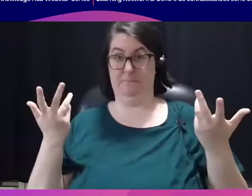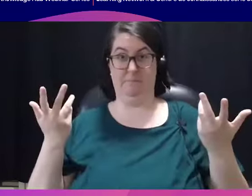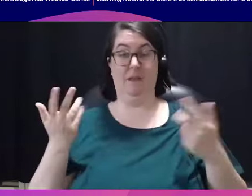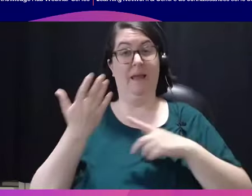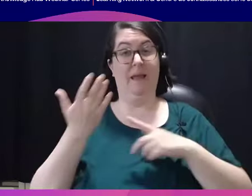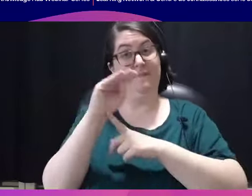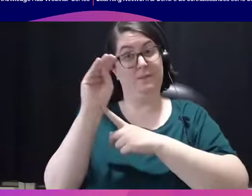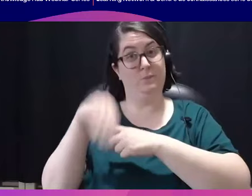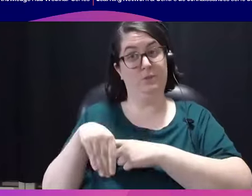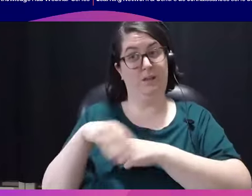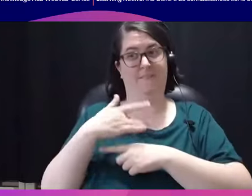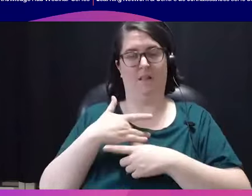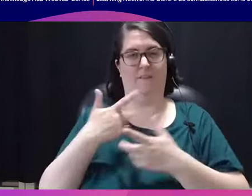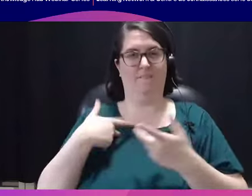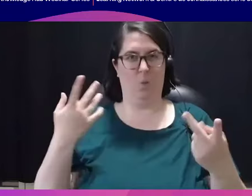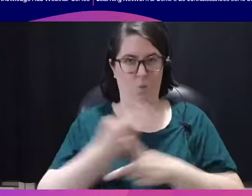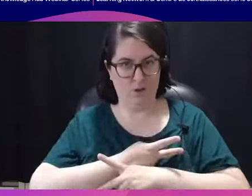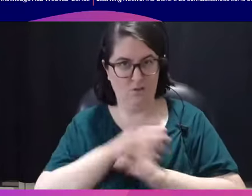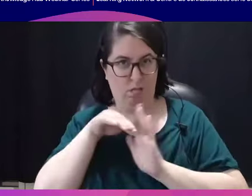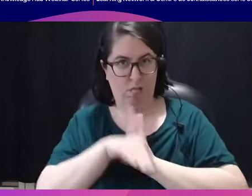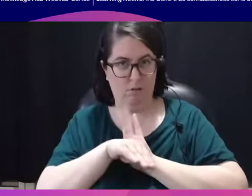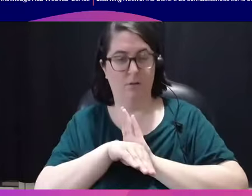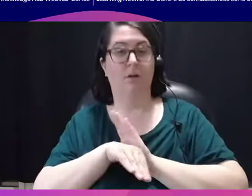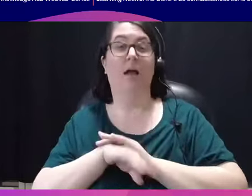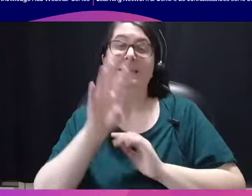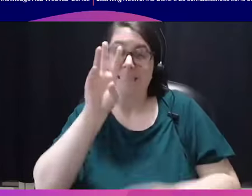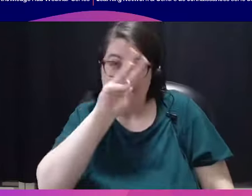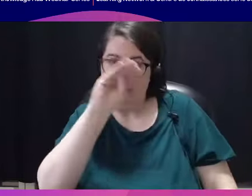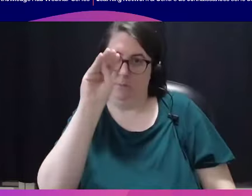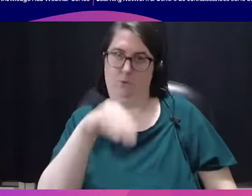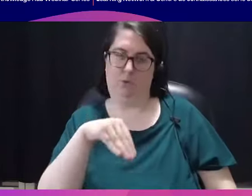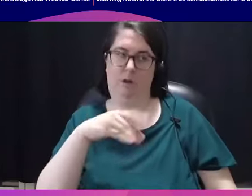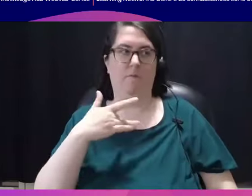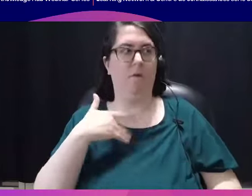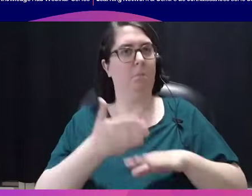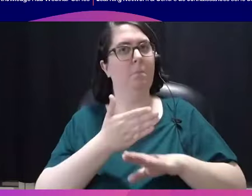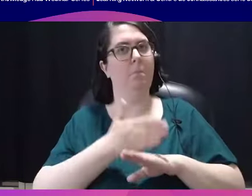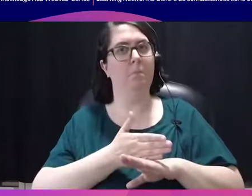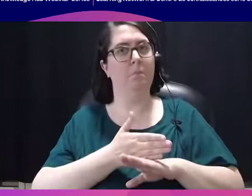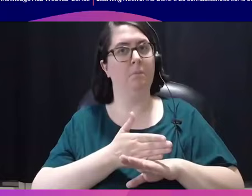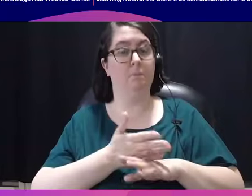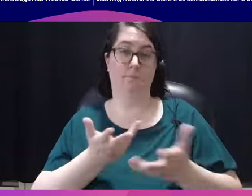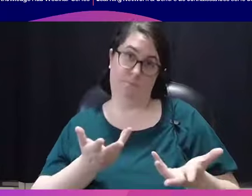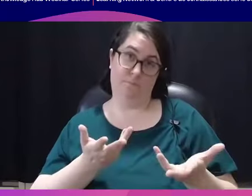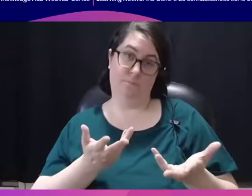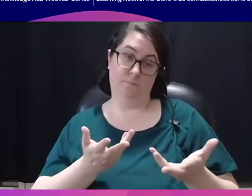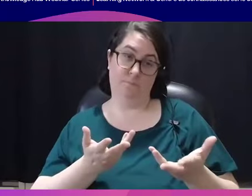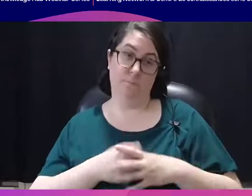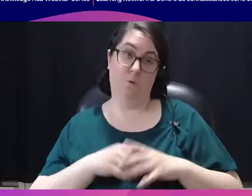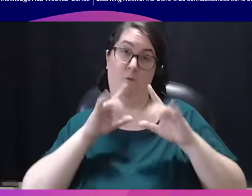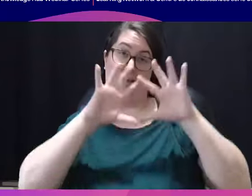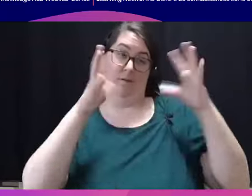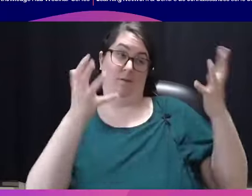15% said that they felt worse, and only 6% reported feeling better. So